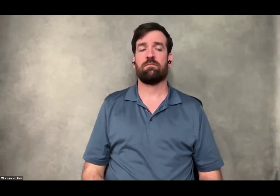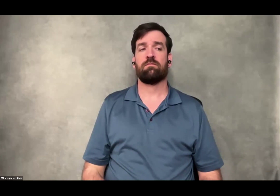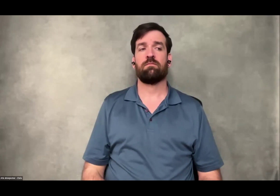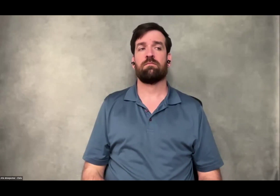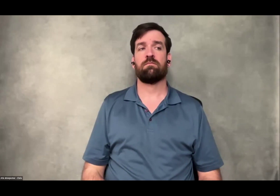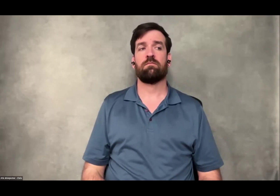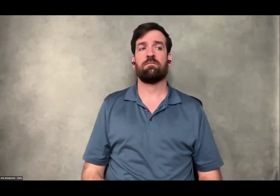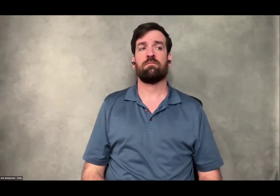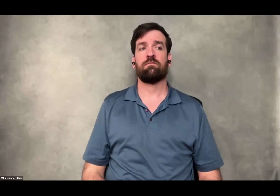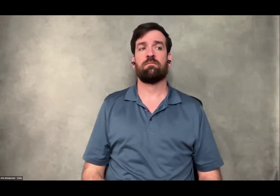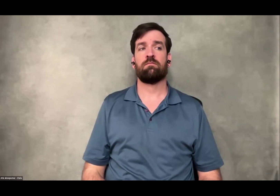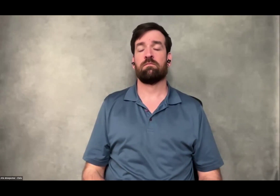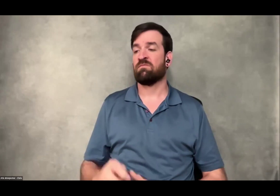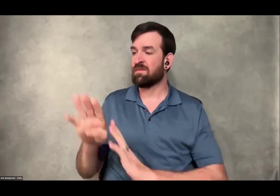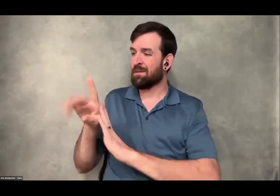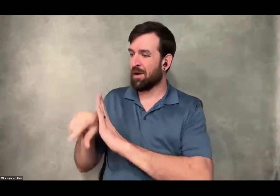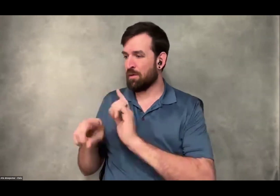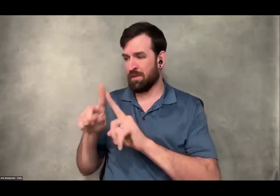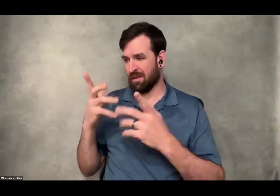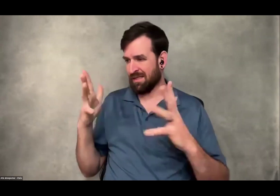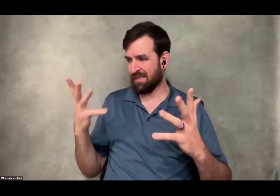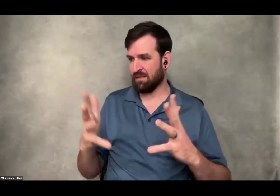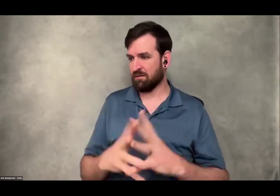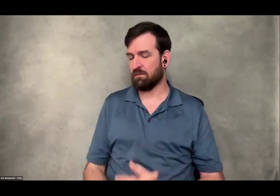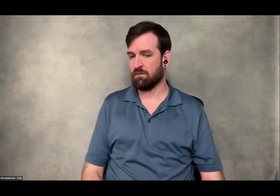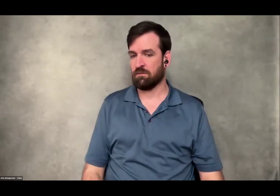Would Share be in the sound, background, check. but that was it.